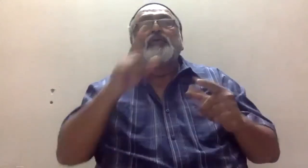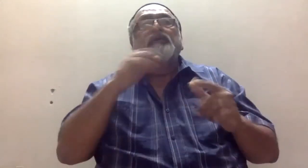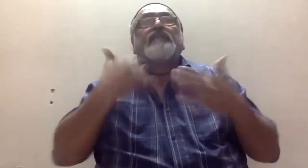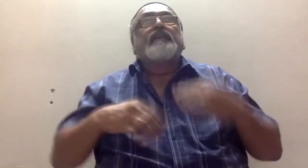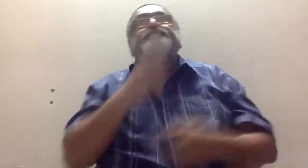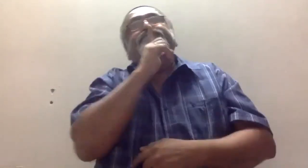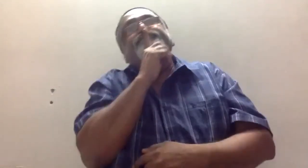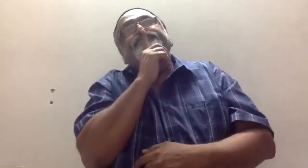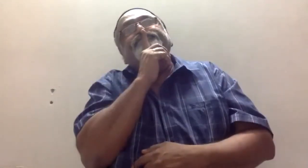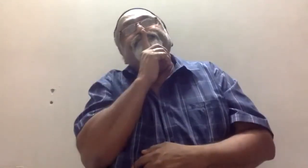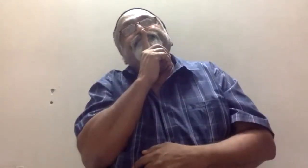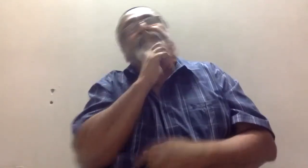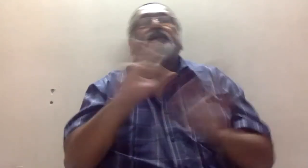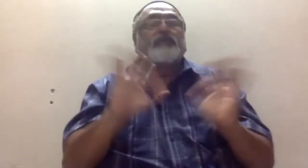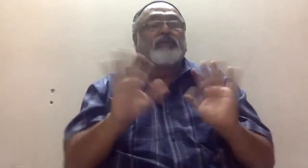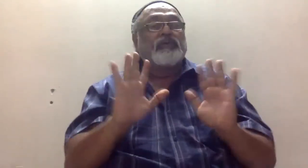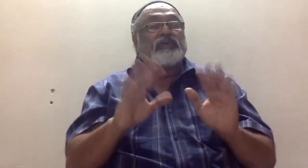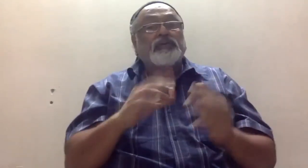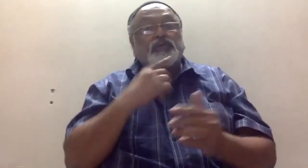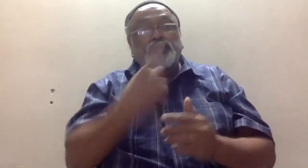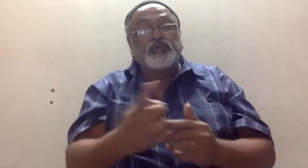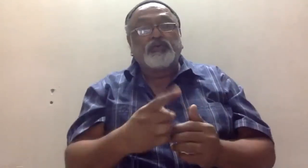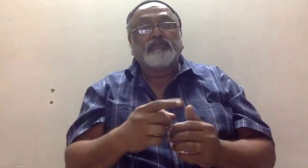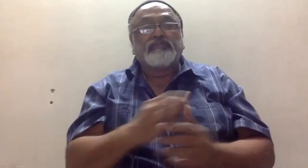I can see in chat box there are 3 chats.